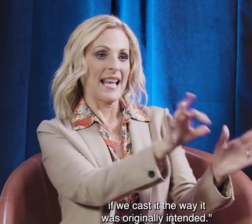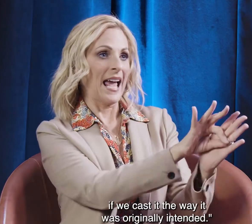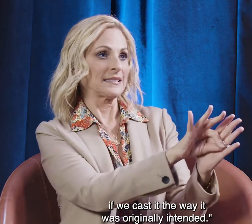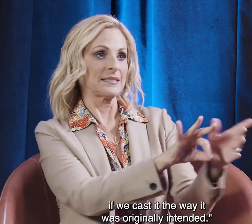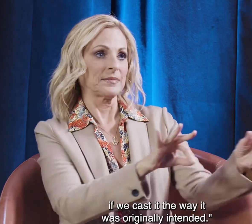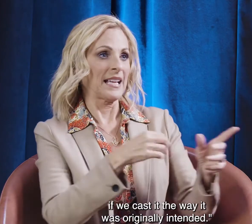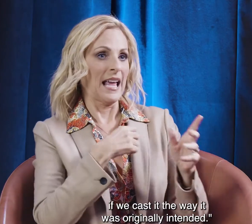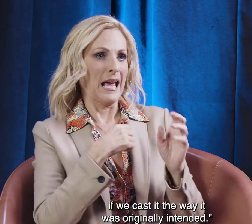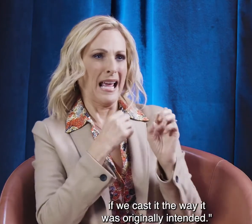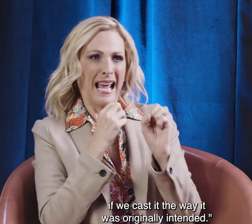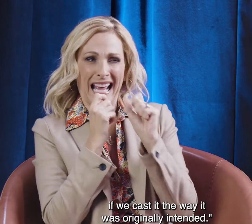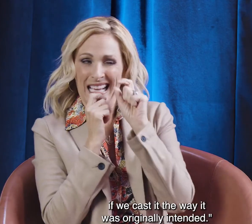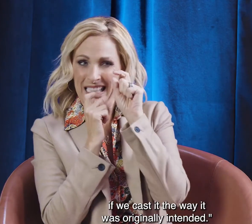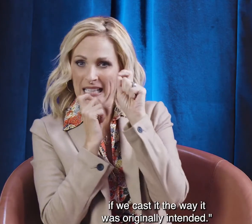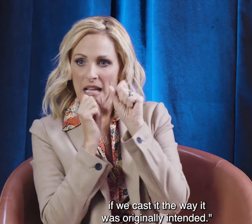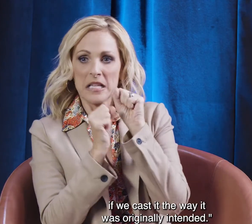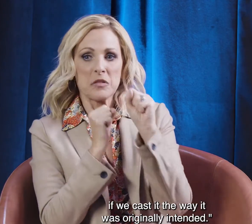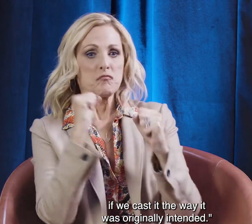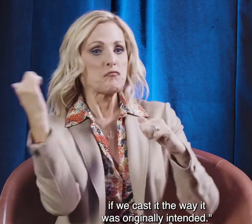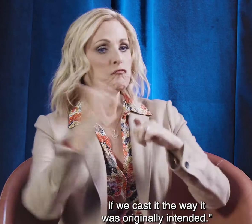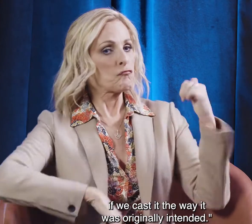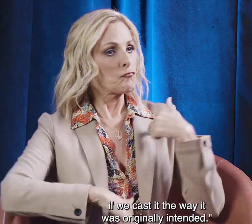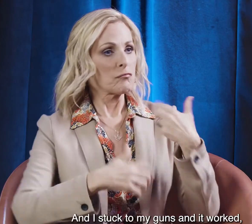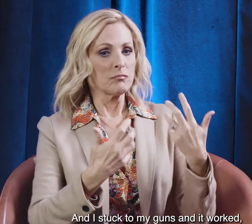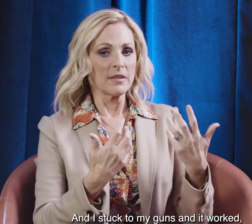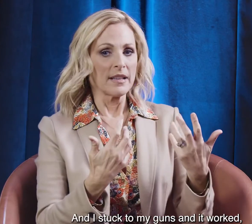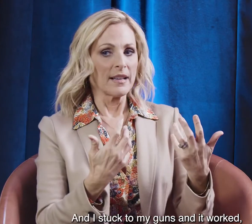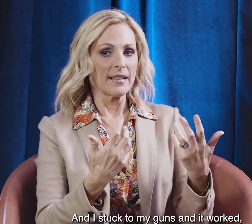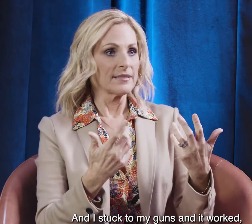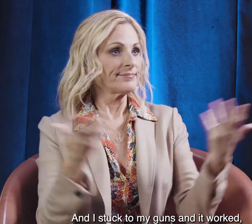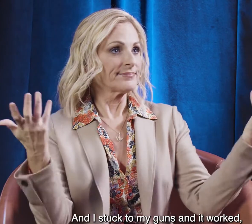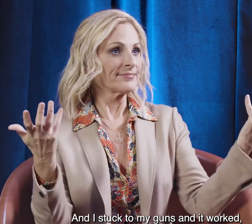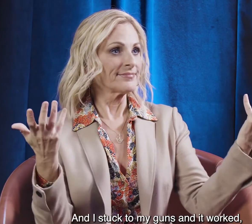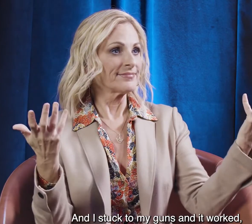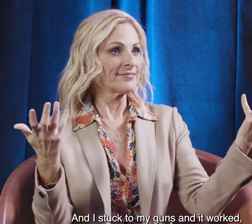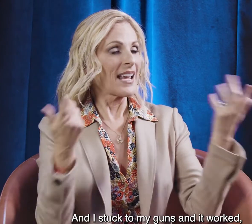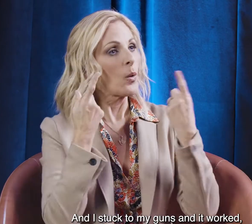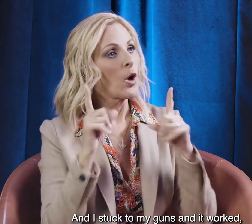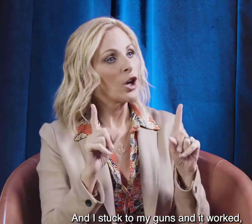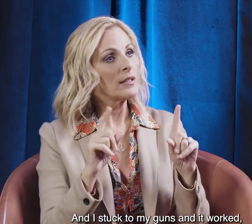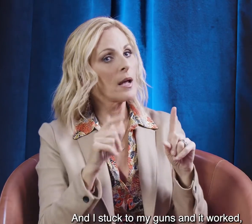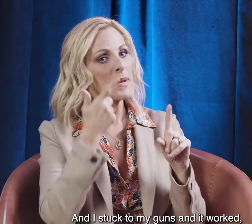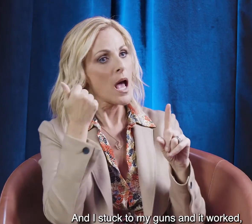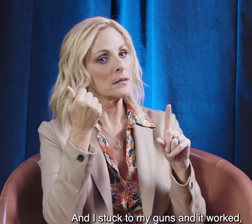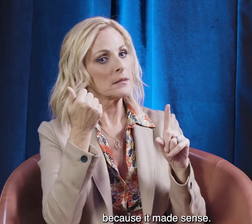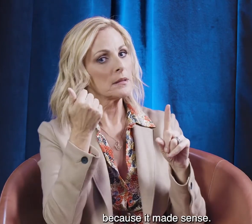if we cast it the way it was originally intended. And I stuck to my guns and it worked